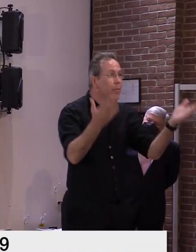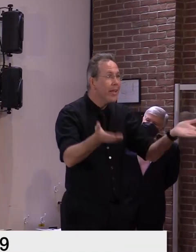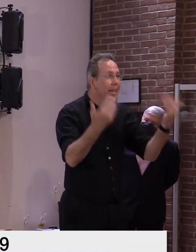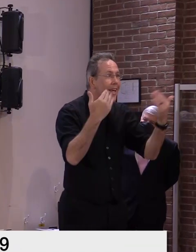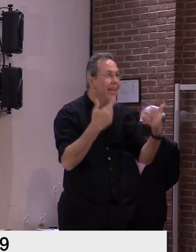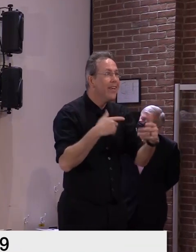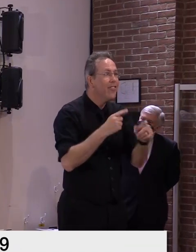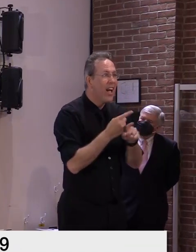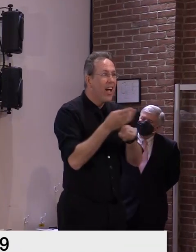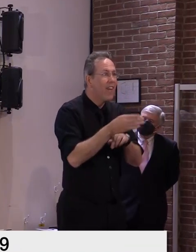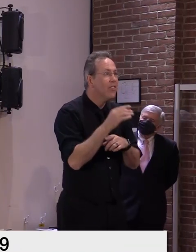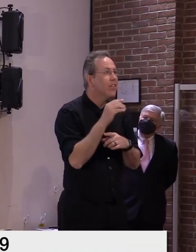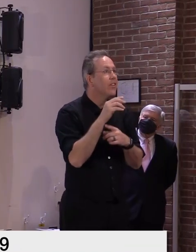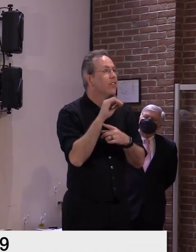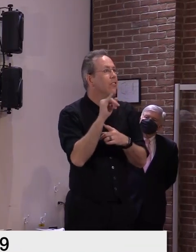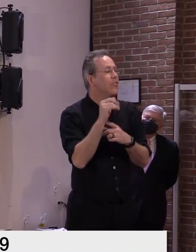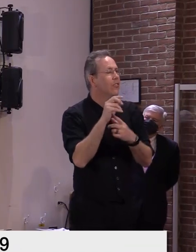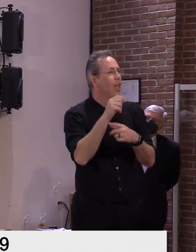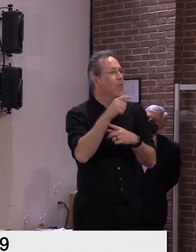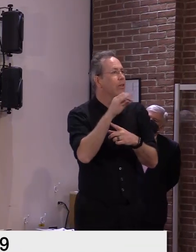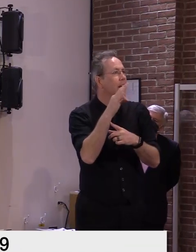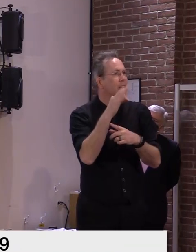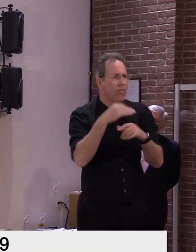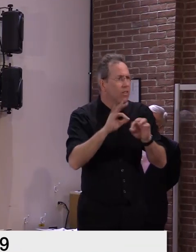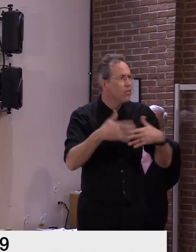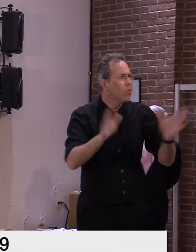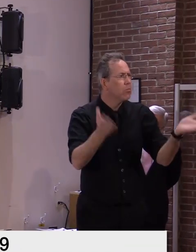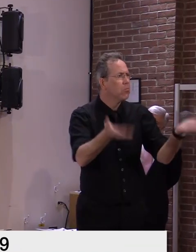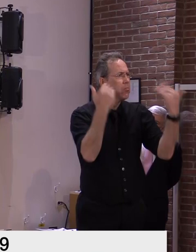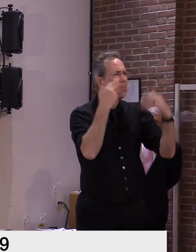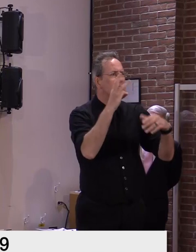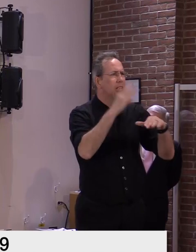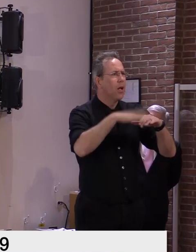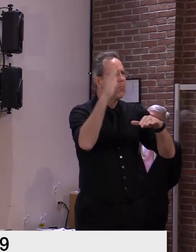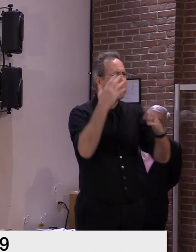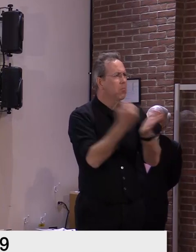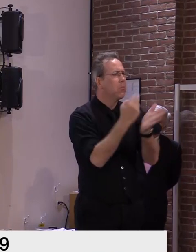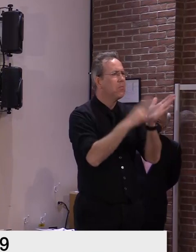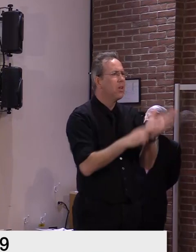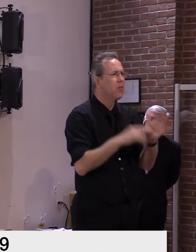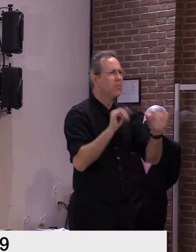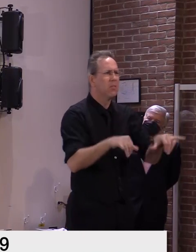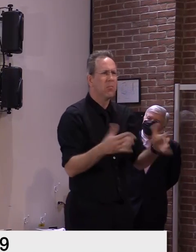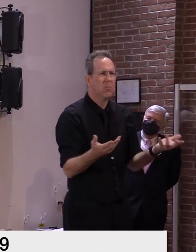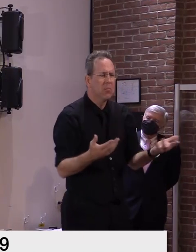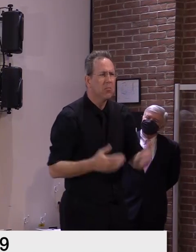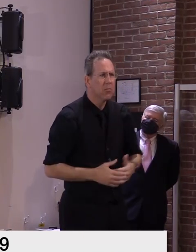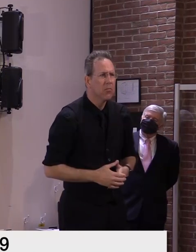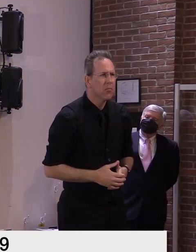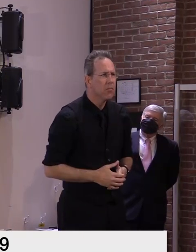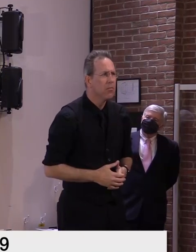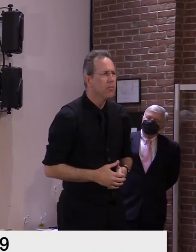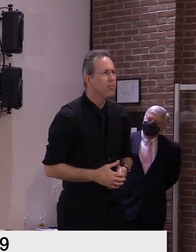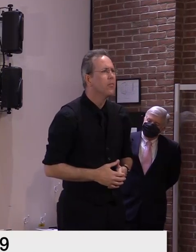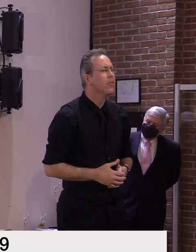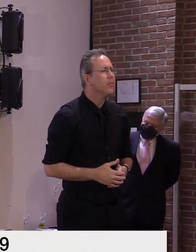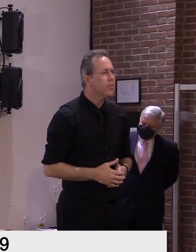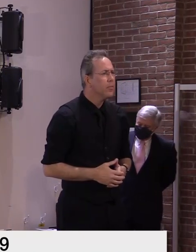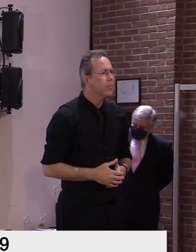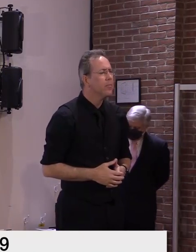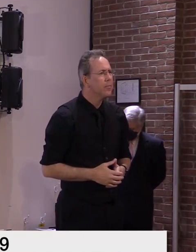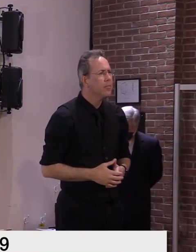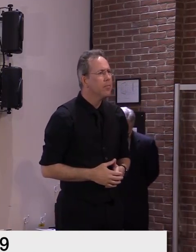to 16 and over for those here in our state. And then for Vermonters, and